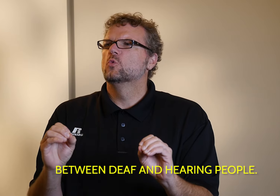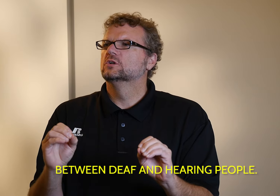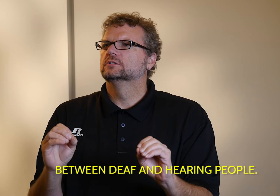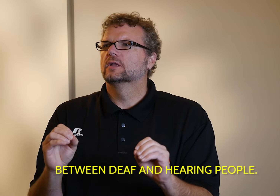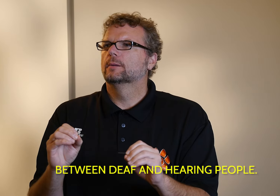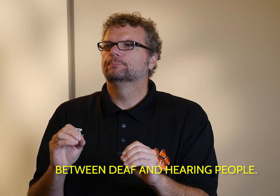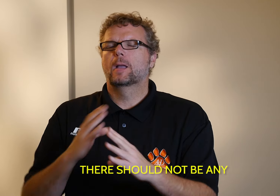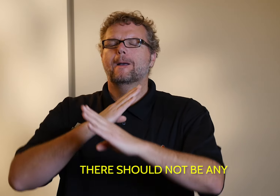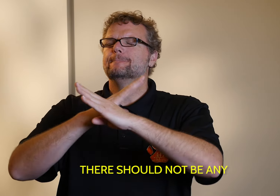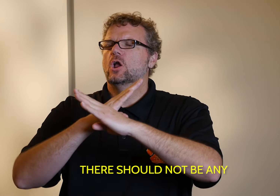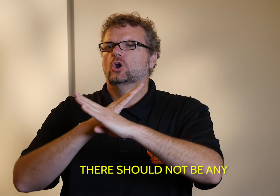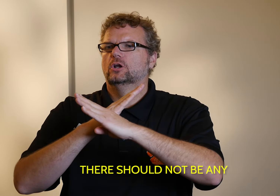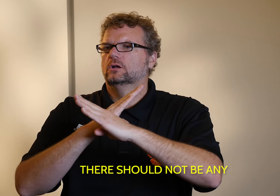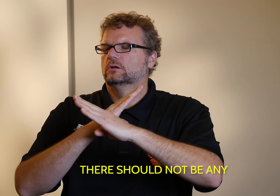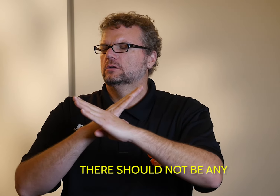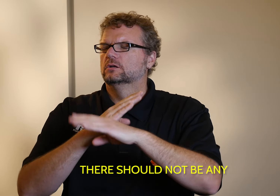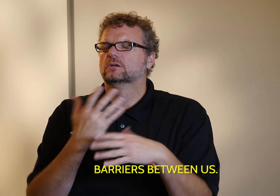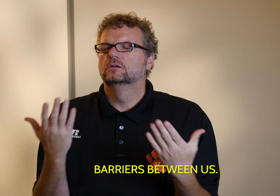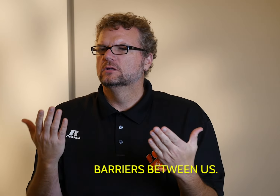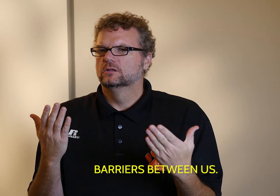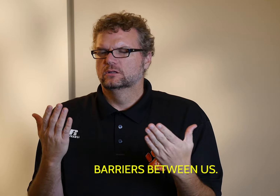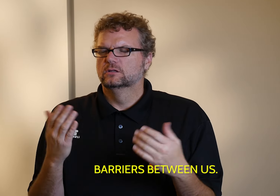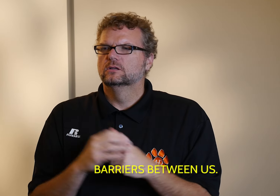deaf and hearing people. There should not be any barriers between us.